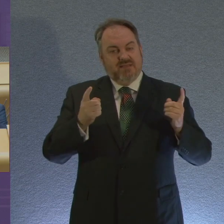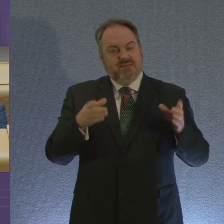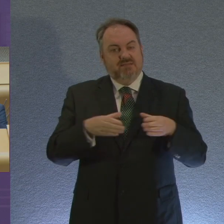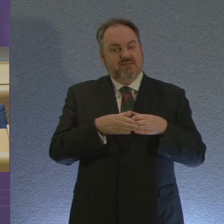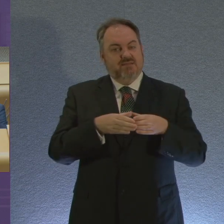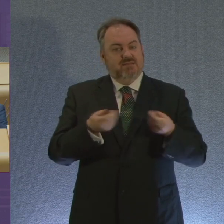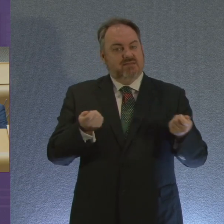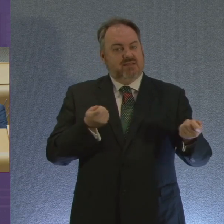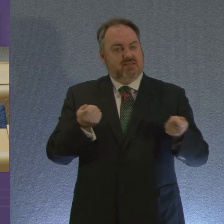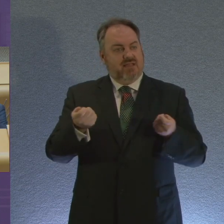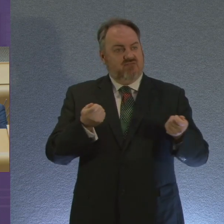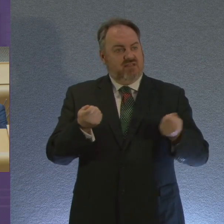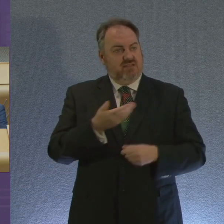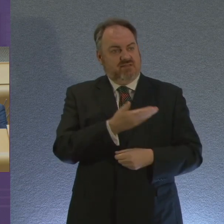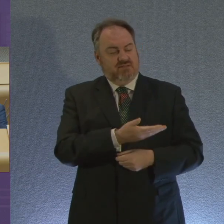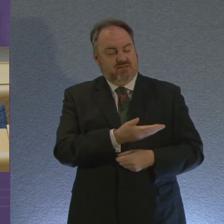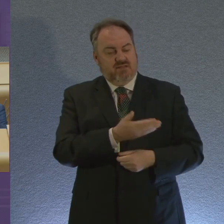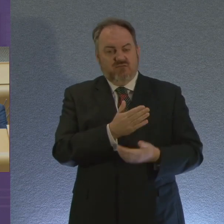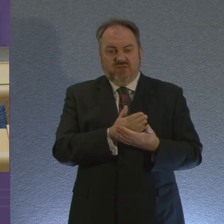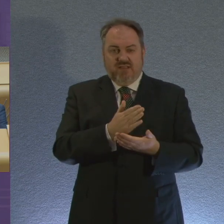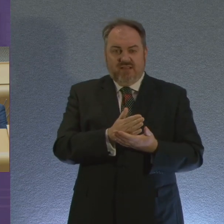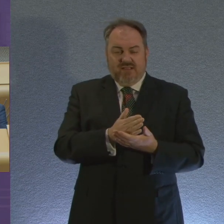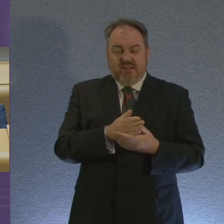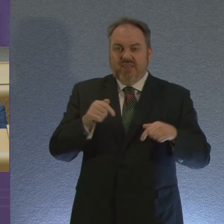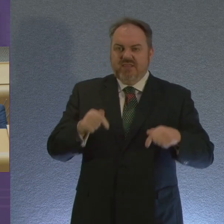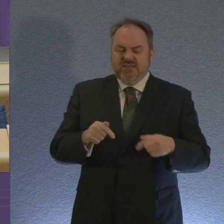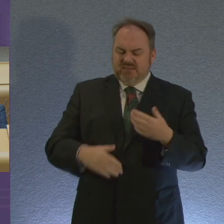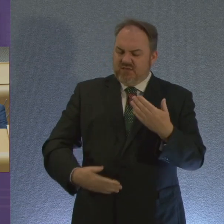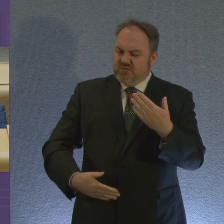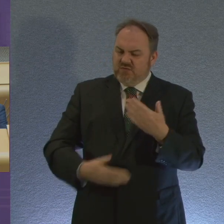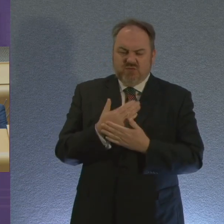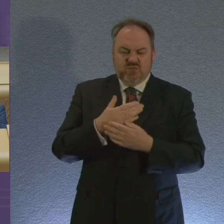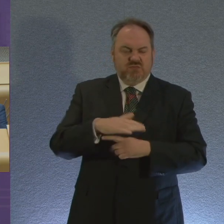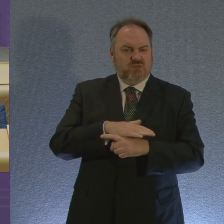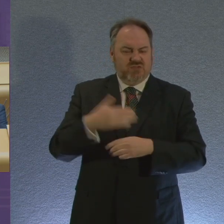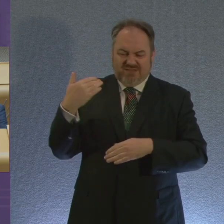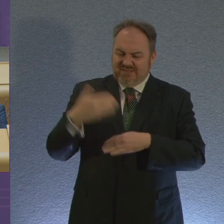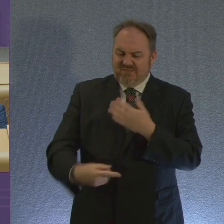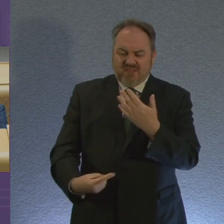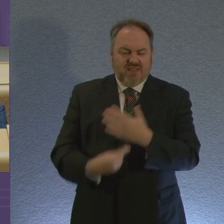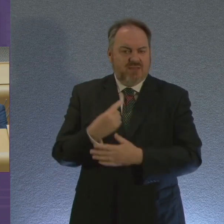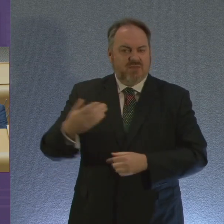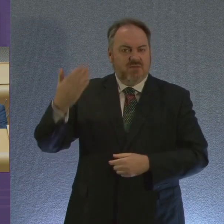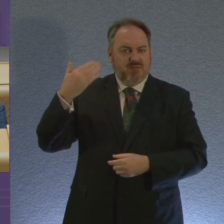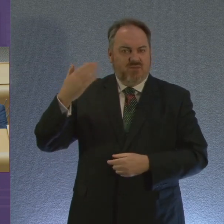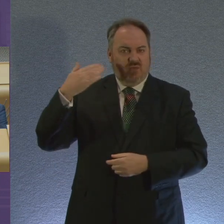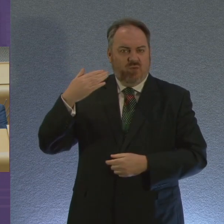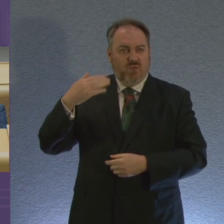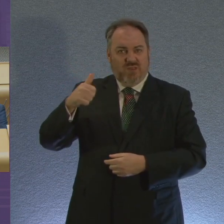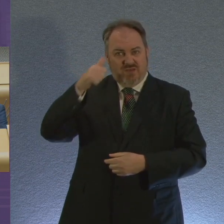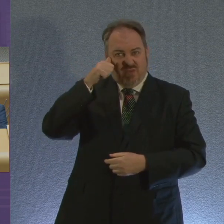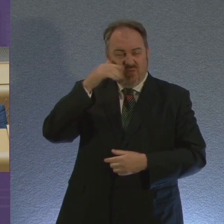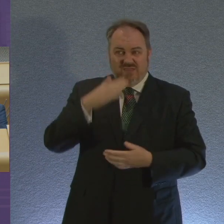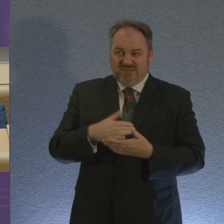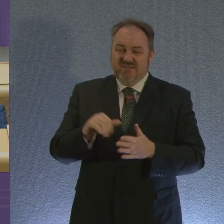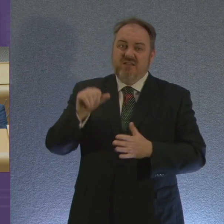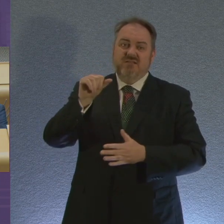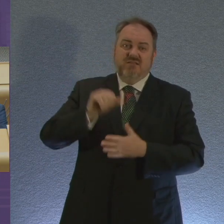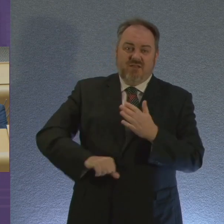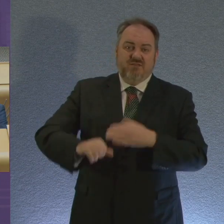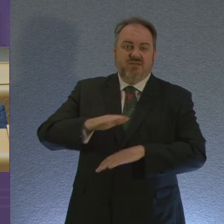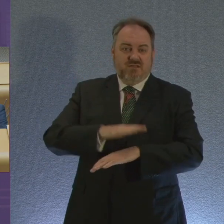arises from the unprecedented and grave situation that Scotland faces, and there's no doubt that the prison environment poses a unique challenge, not least for the health